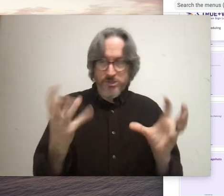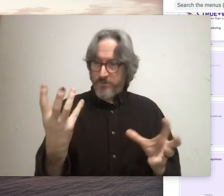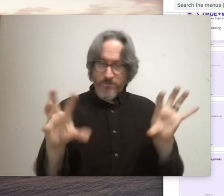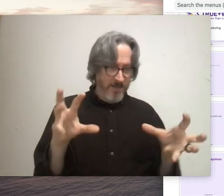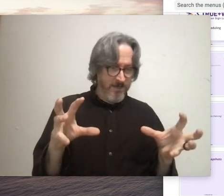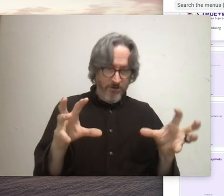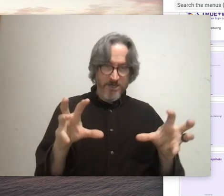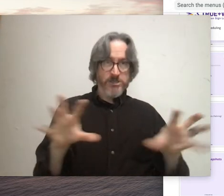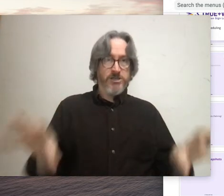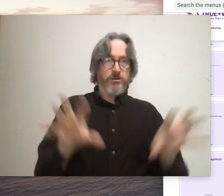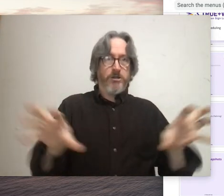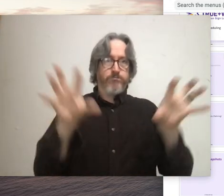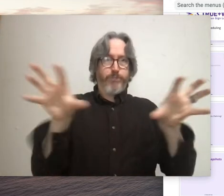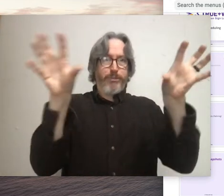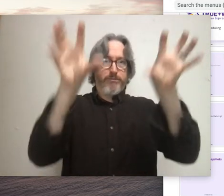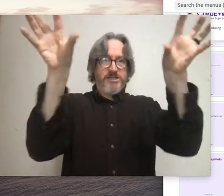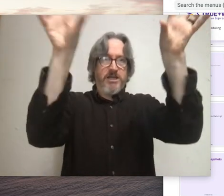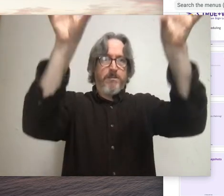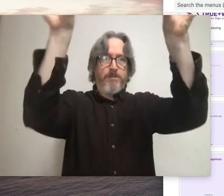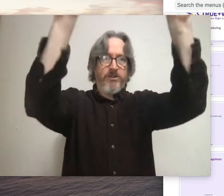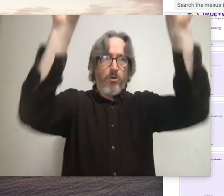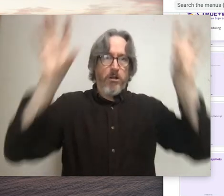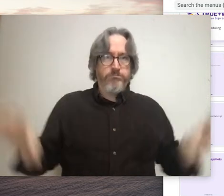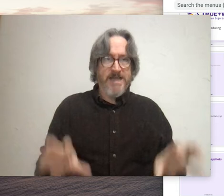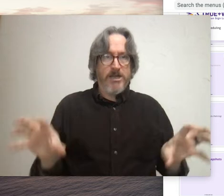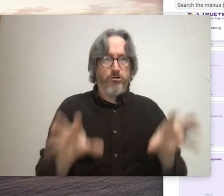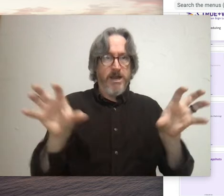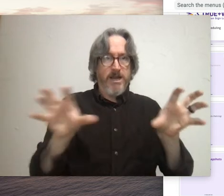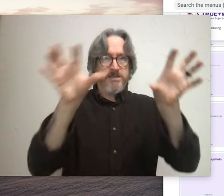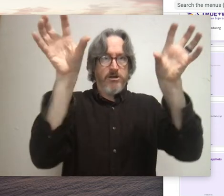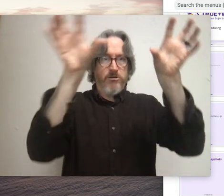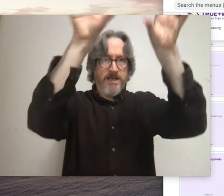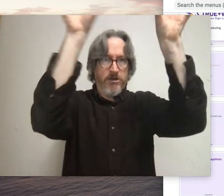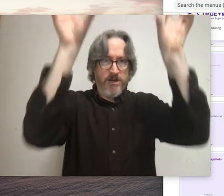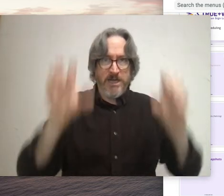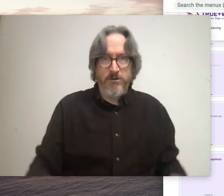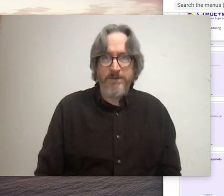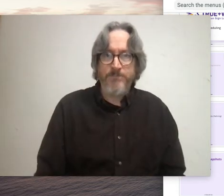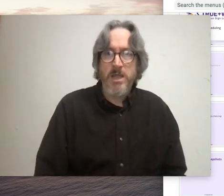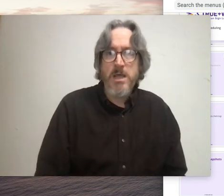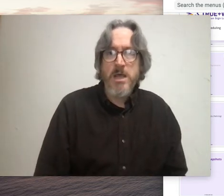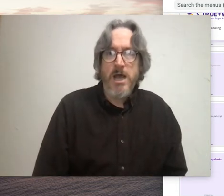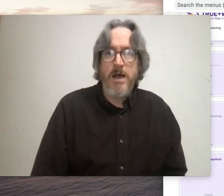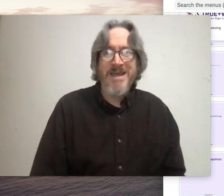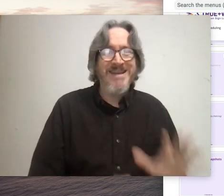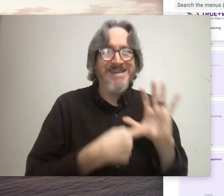Decorate. So if you've got the decorations and you're like sticking them up on the wall, decorate, decorate, decorate, decorate.